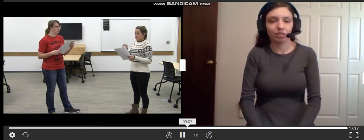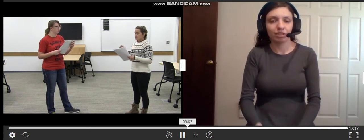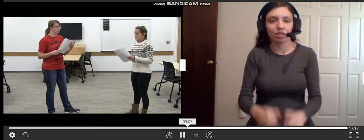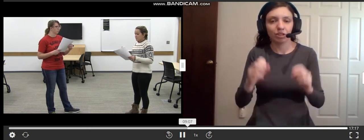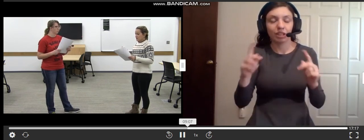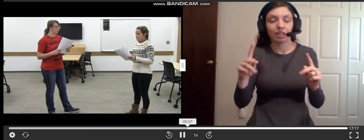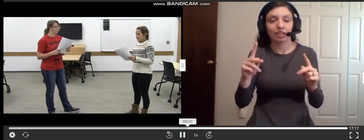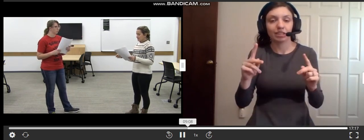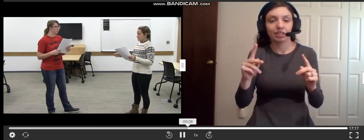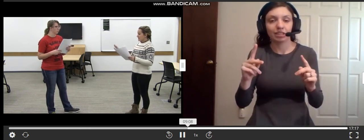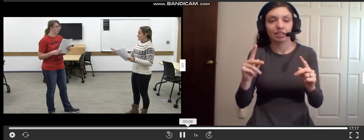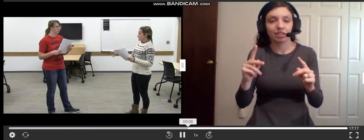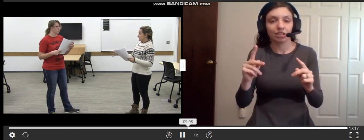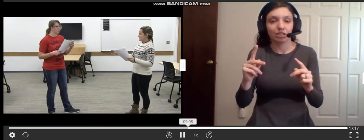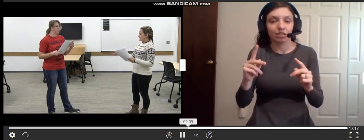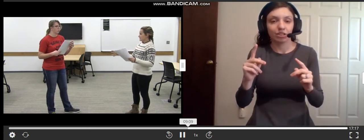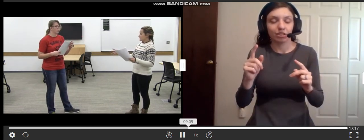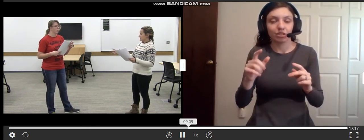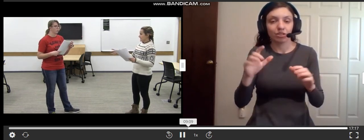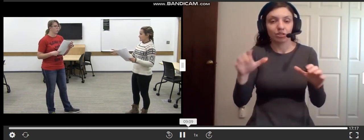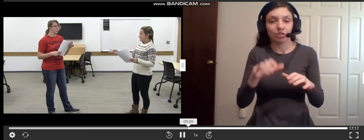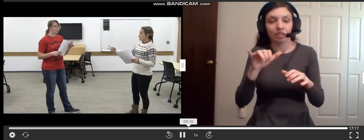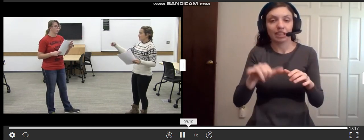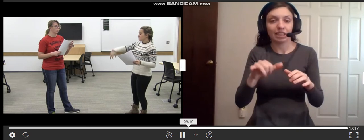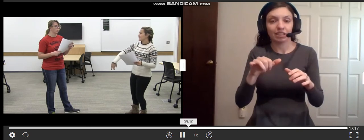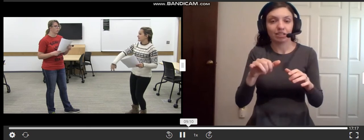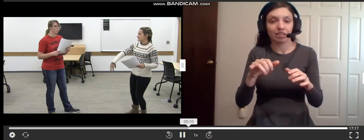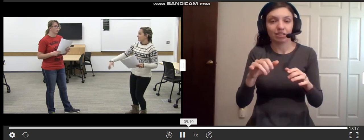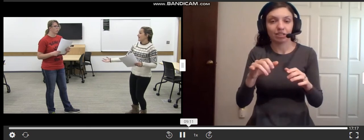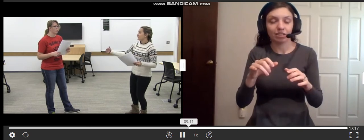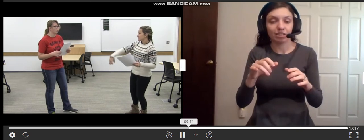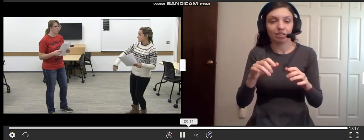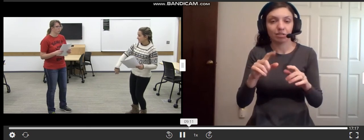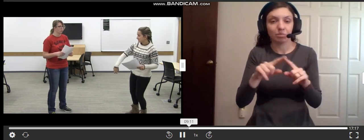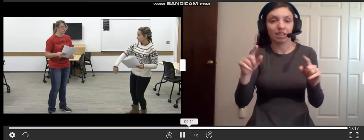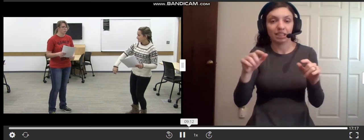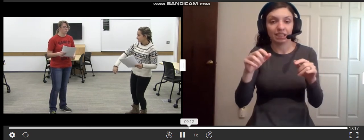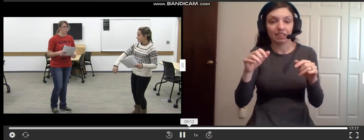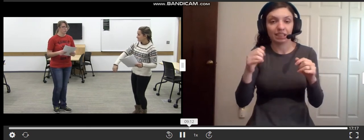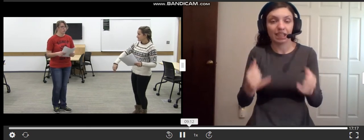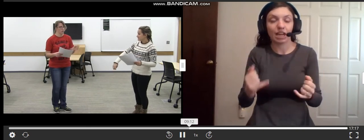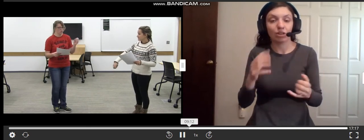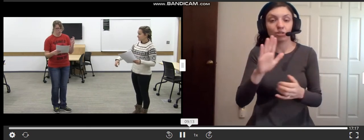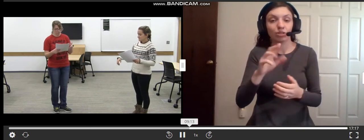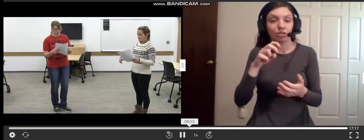Okay, so why don't you try doing that line like the last one, but now you're kneeling.